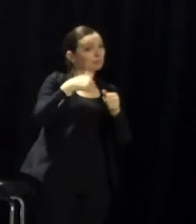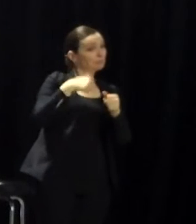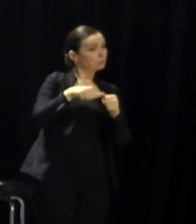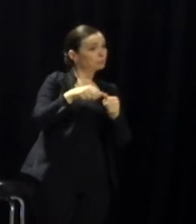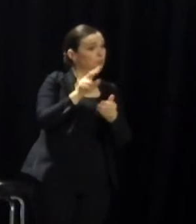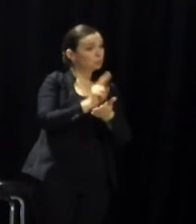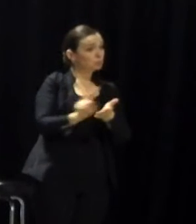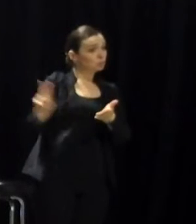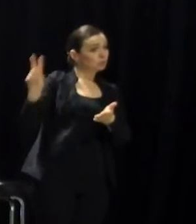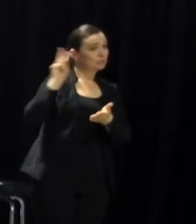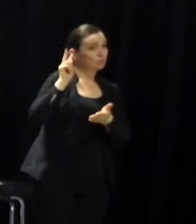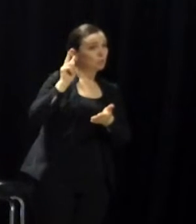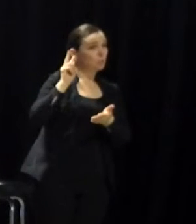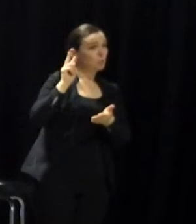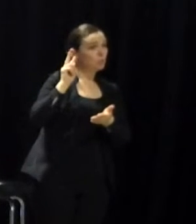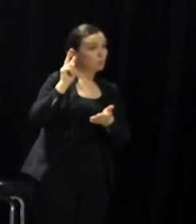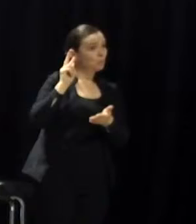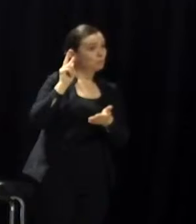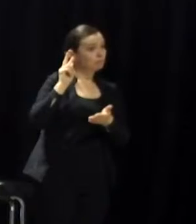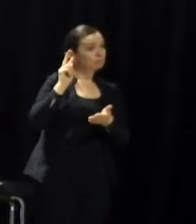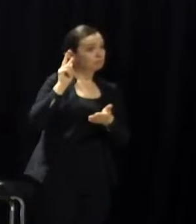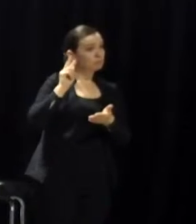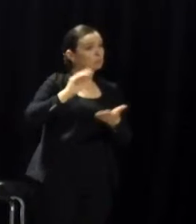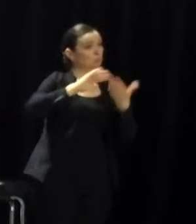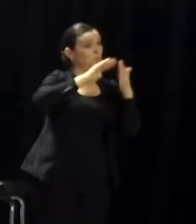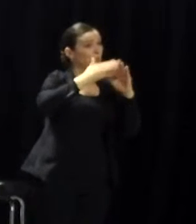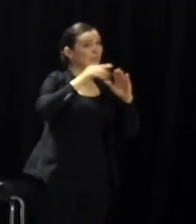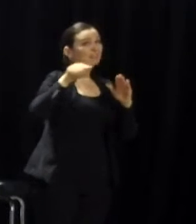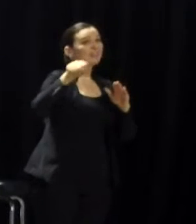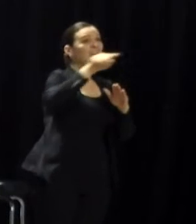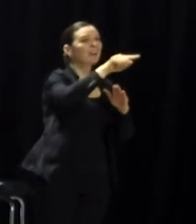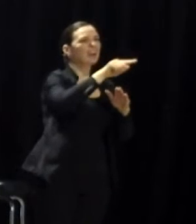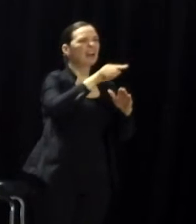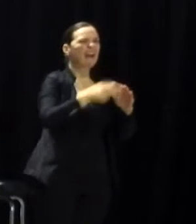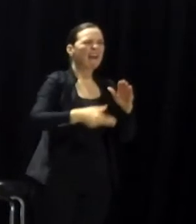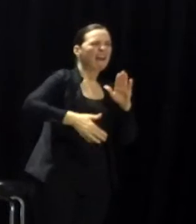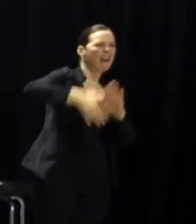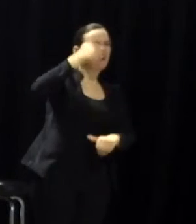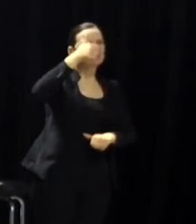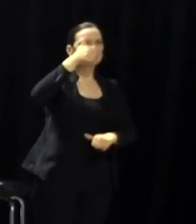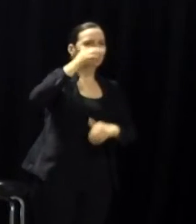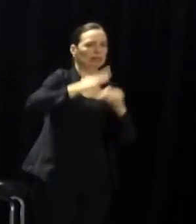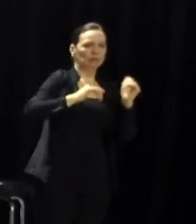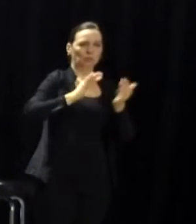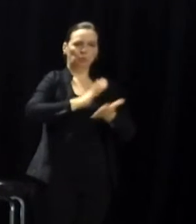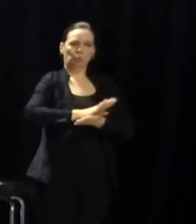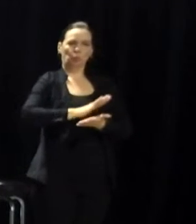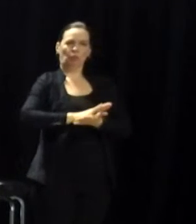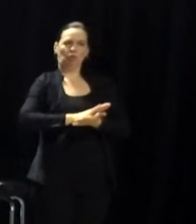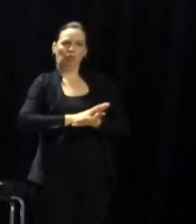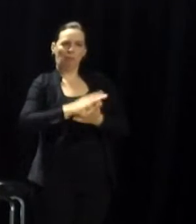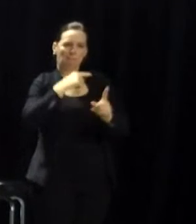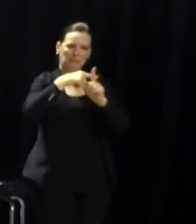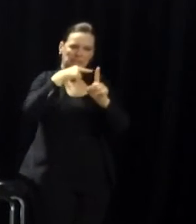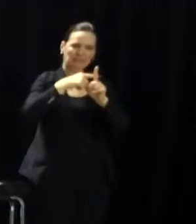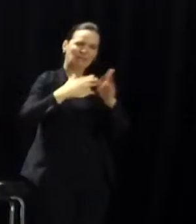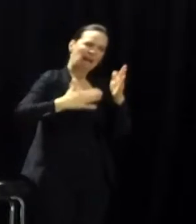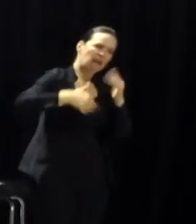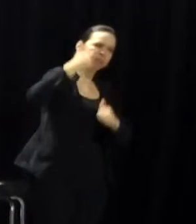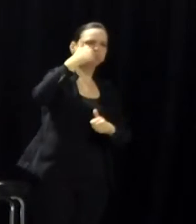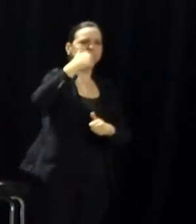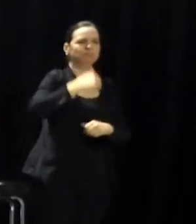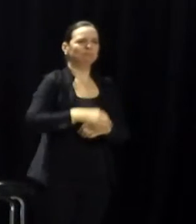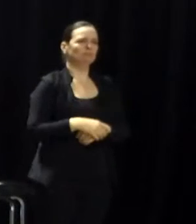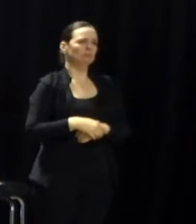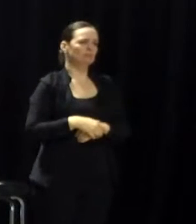Ron, we're in week 4 now. We see the graphs pretty clearly here. But for the average person, is it still difficult to explain to people when they